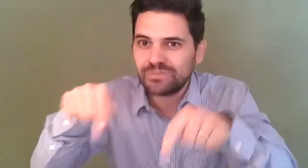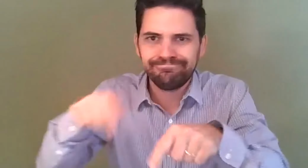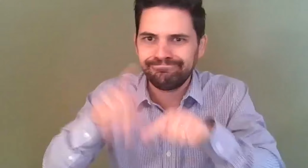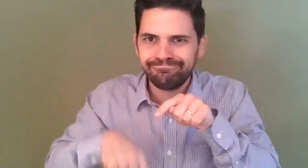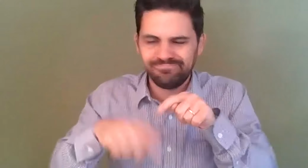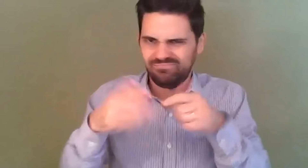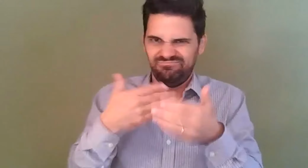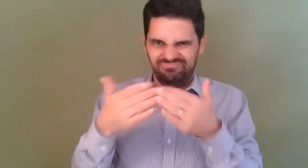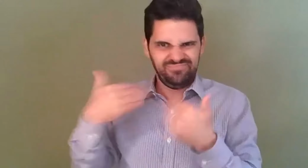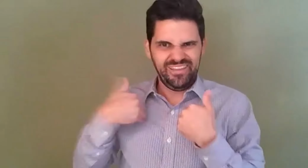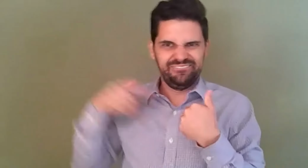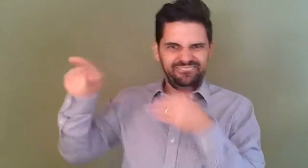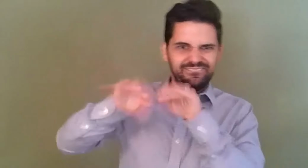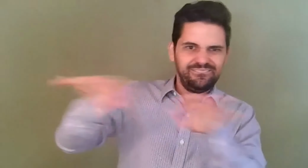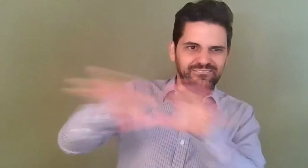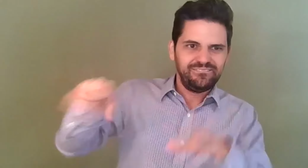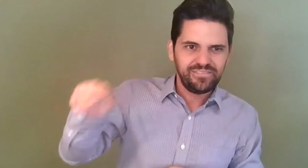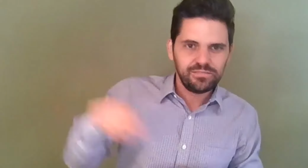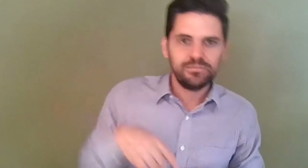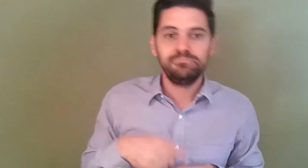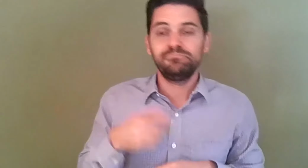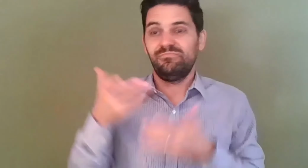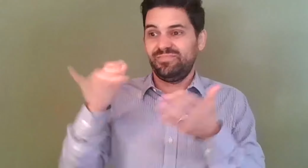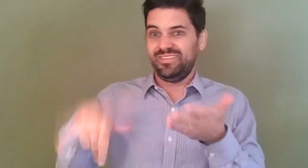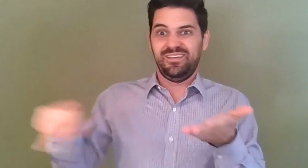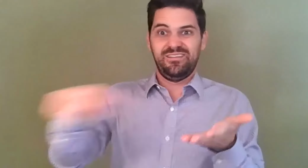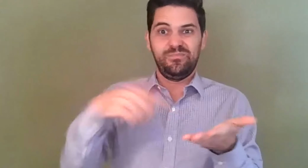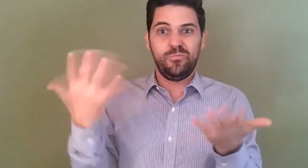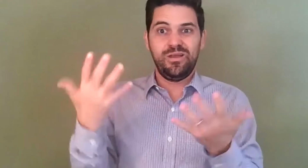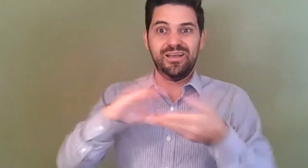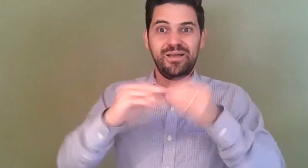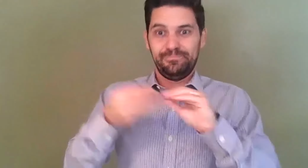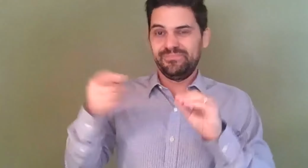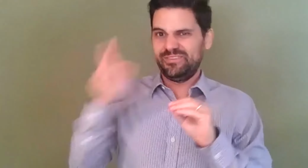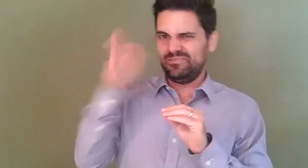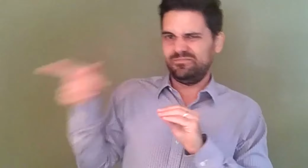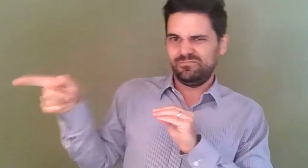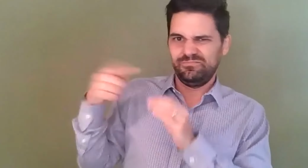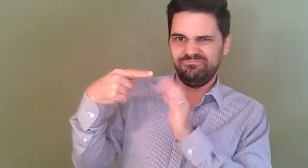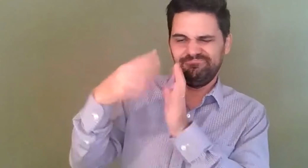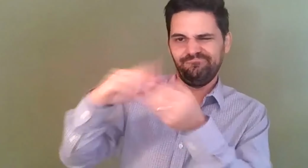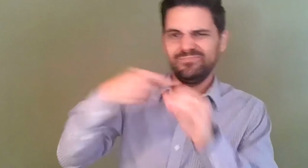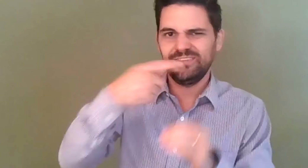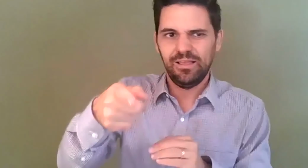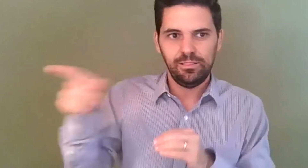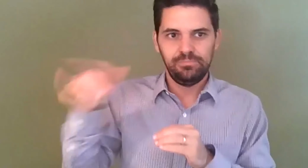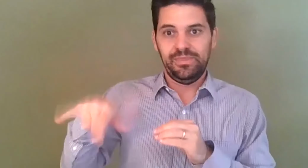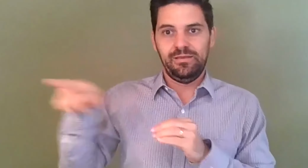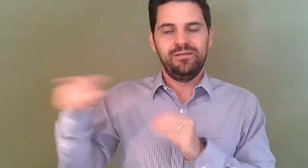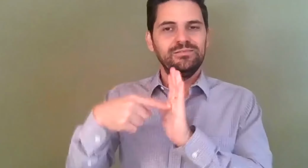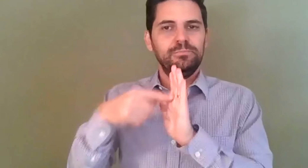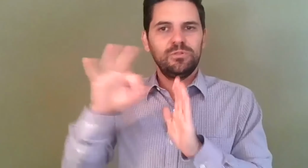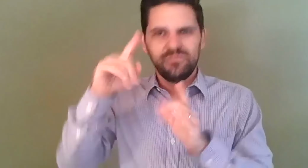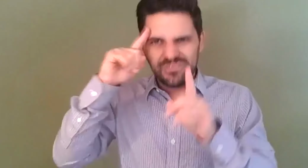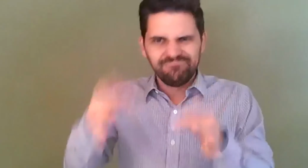lockdowns and travel restrictions that they were put on. So all